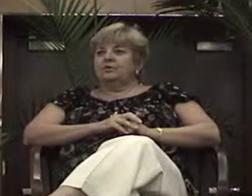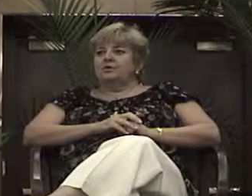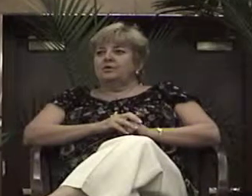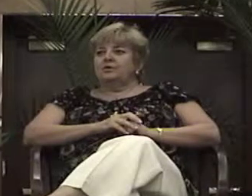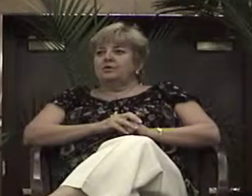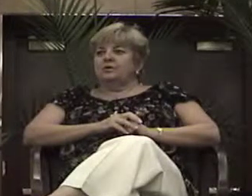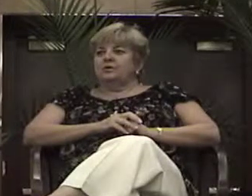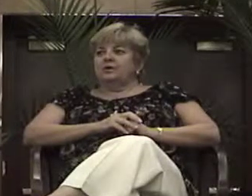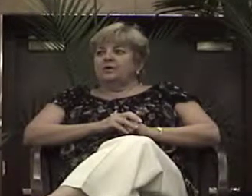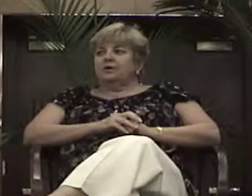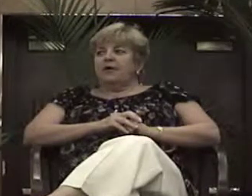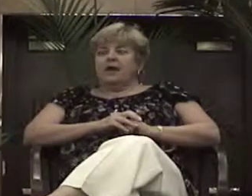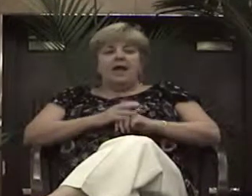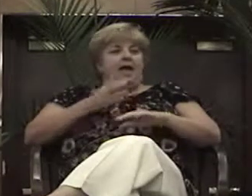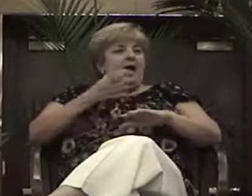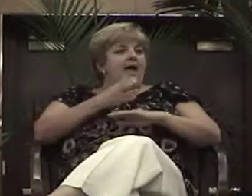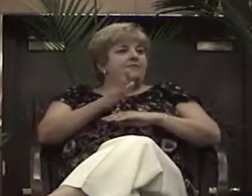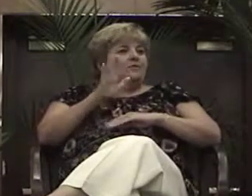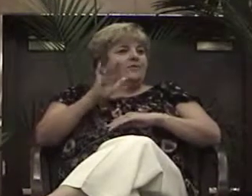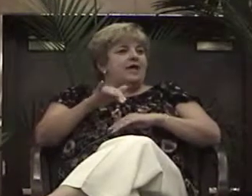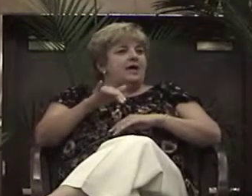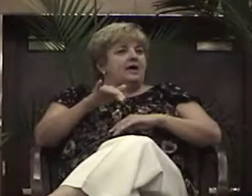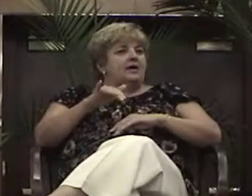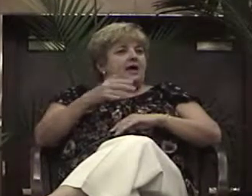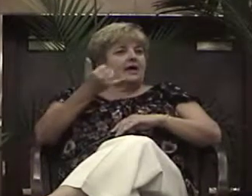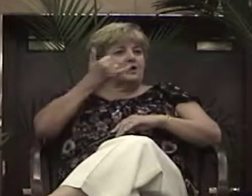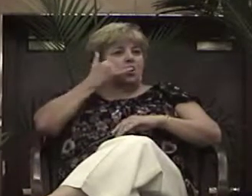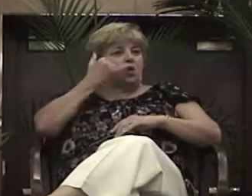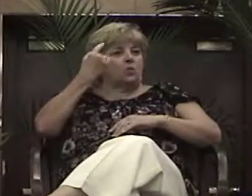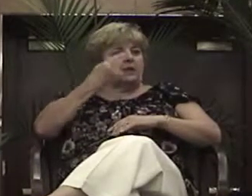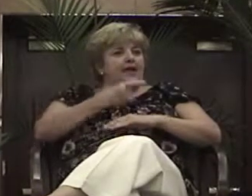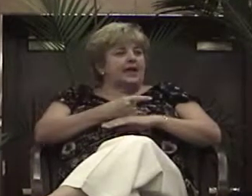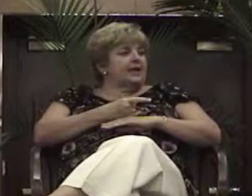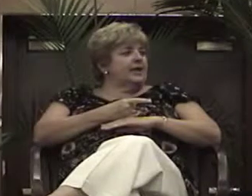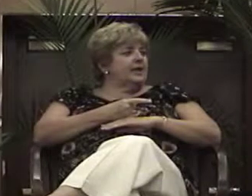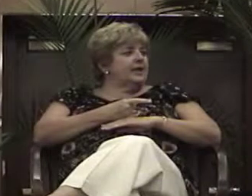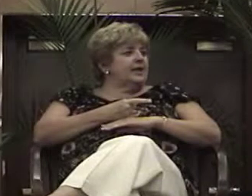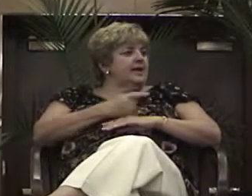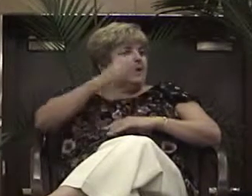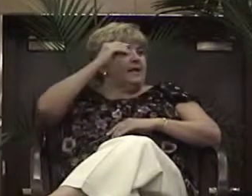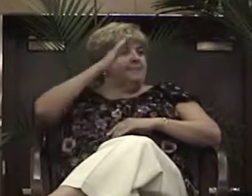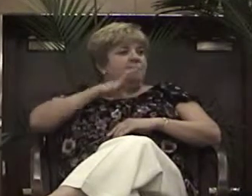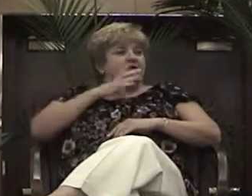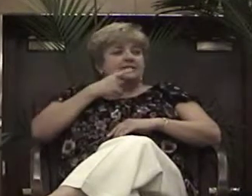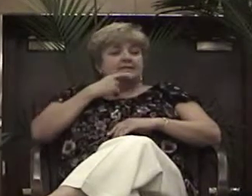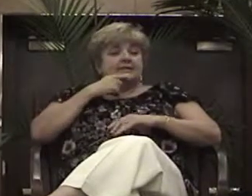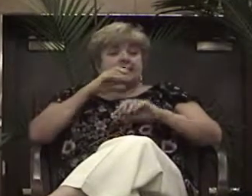time. After that, I got a phone call one day, and the fellow said, can I have lunch with you? I said,